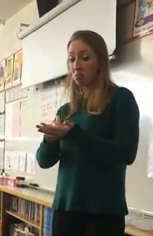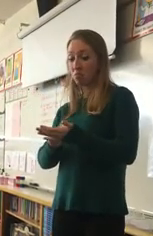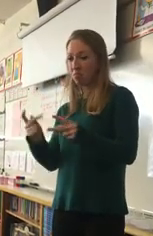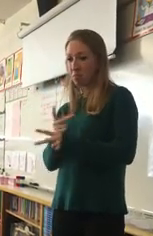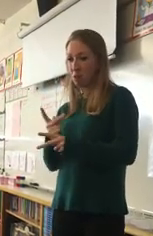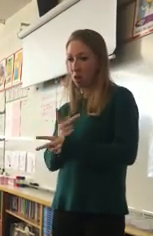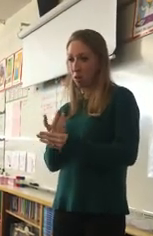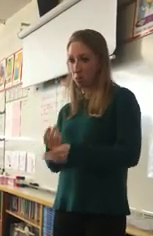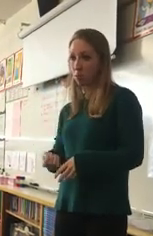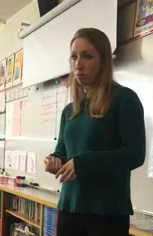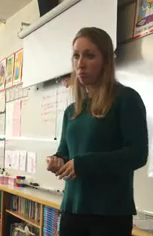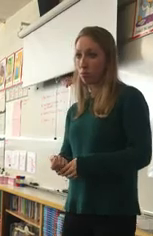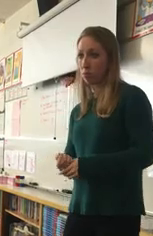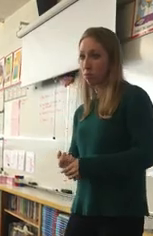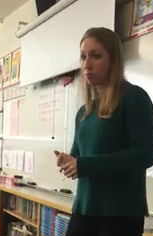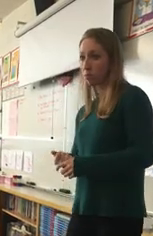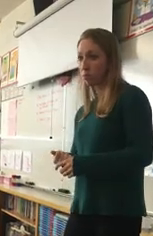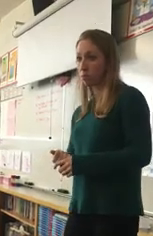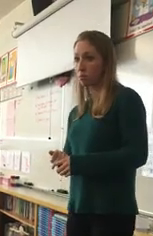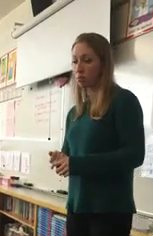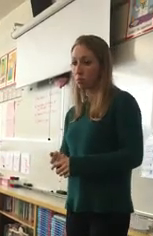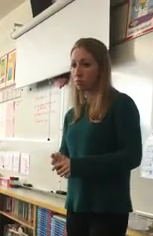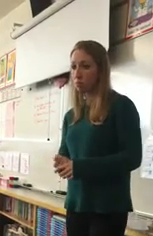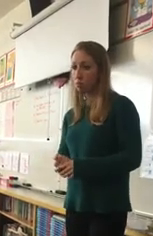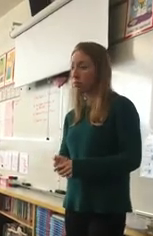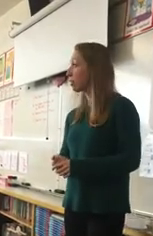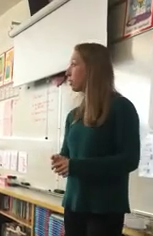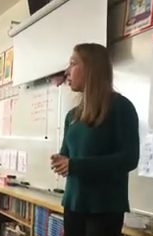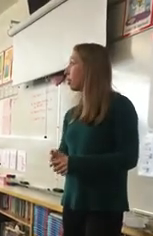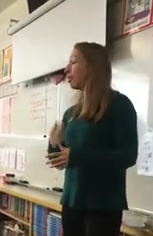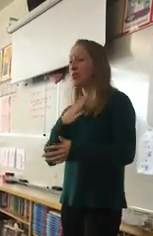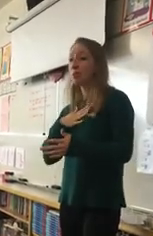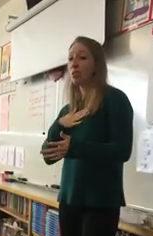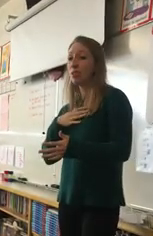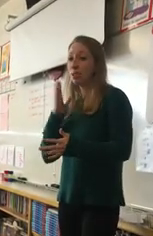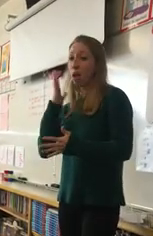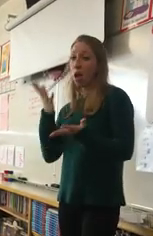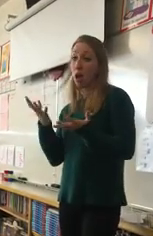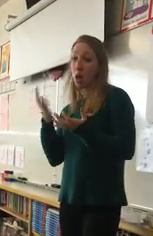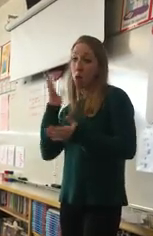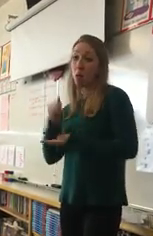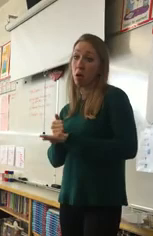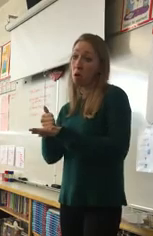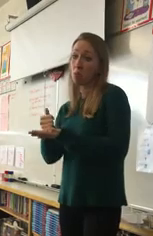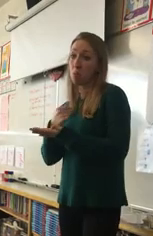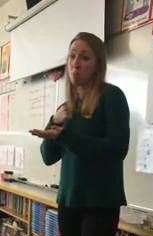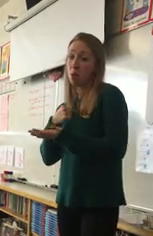chapter. Okay? So please don't feel like I'm not going to help you. I want to see what you can do first, and then